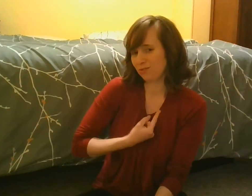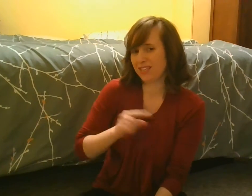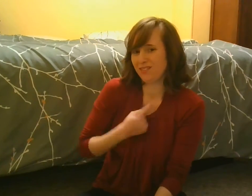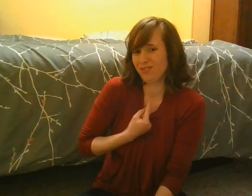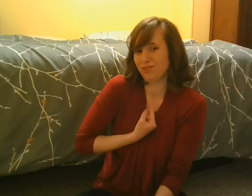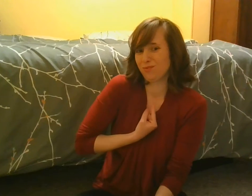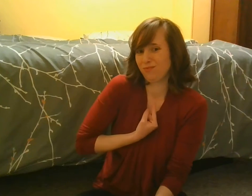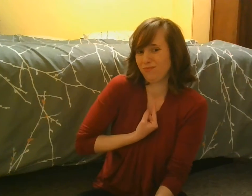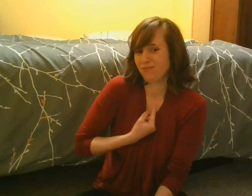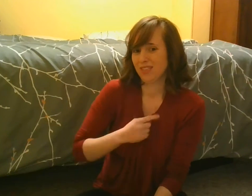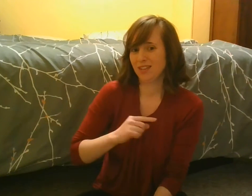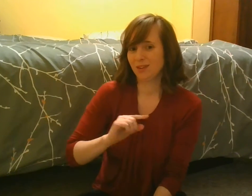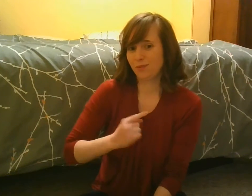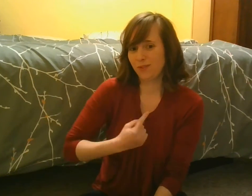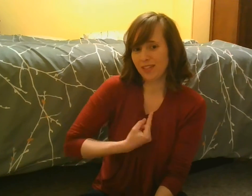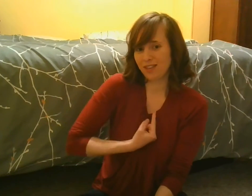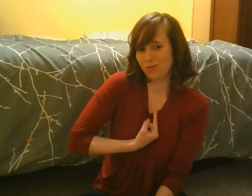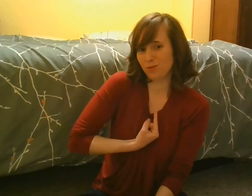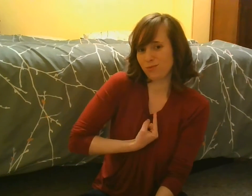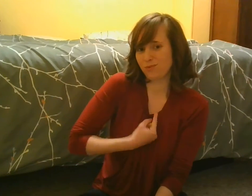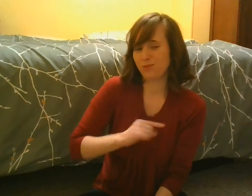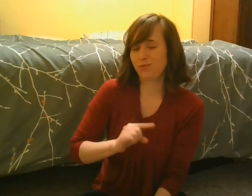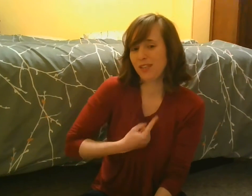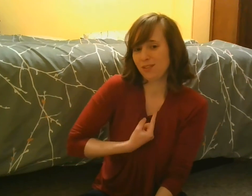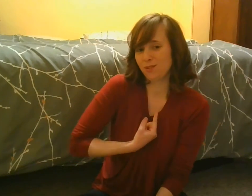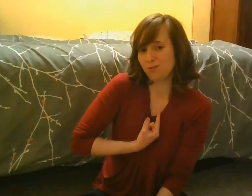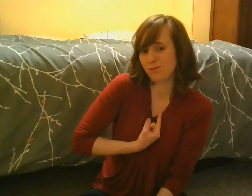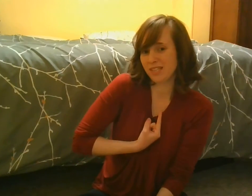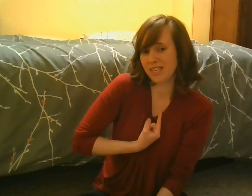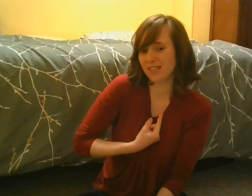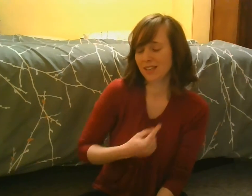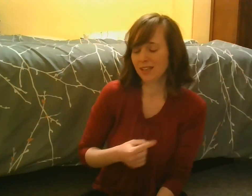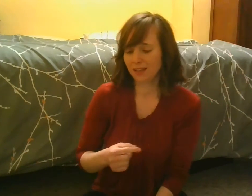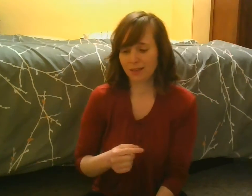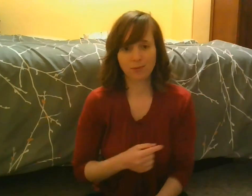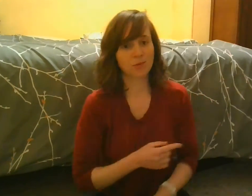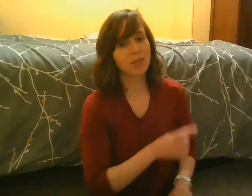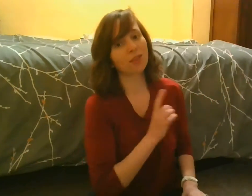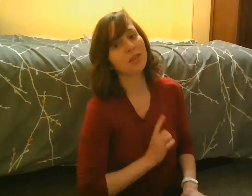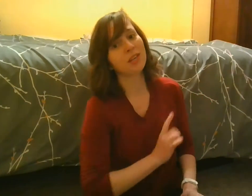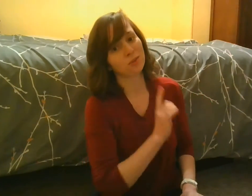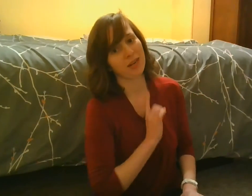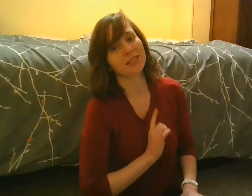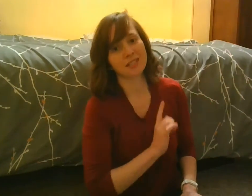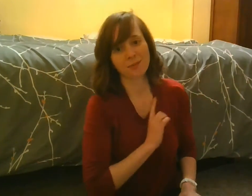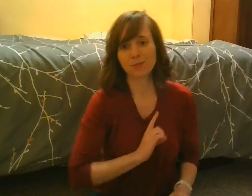like alone, feeling lonely. So either way is acceptable.